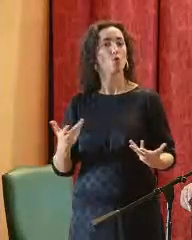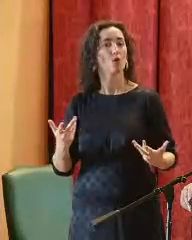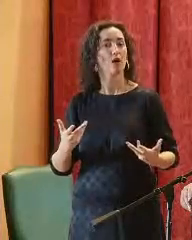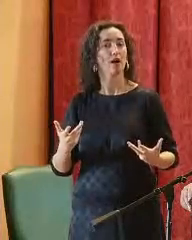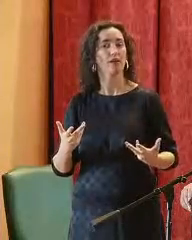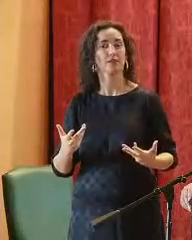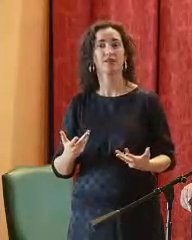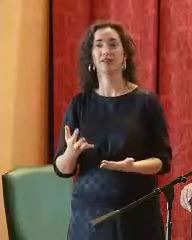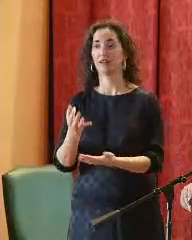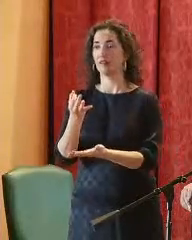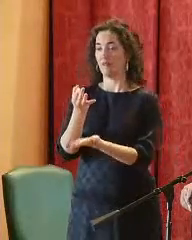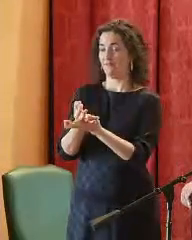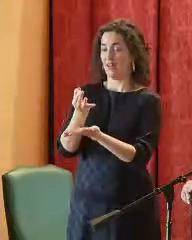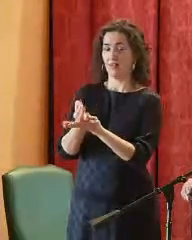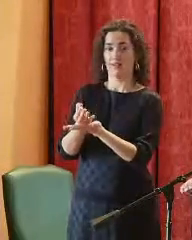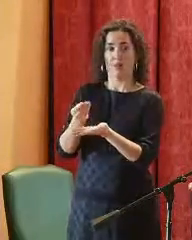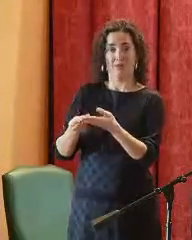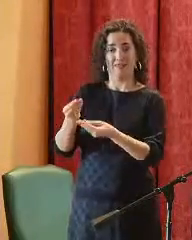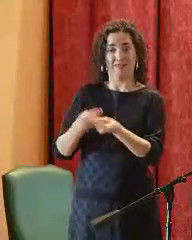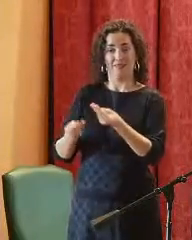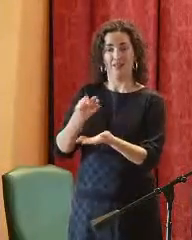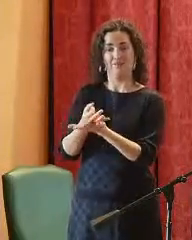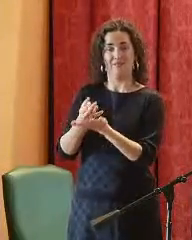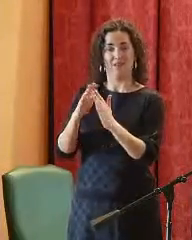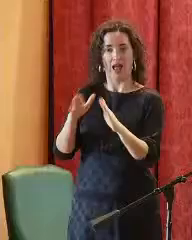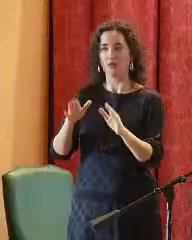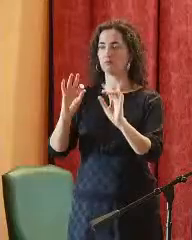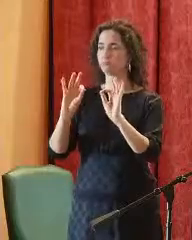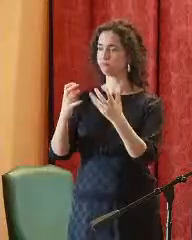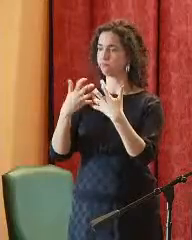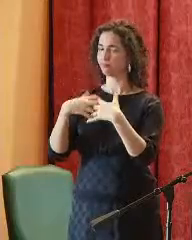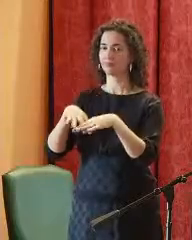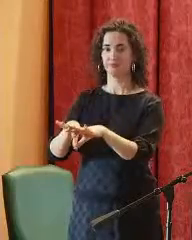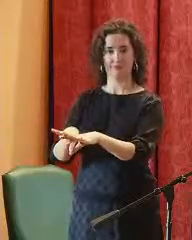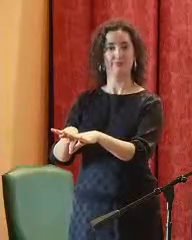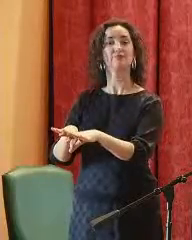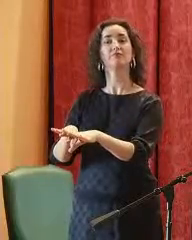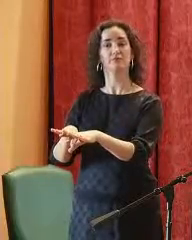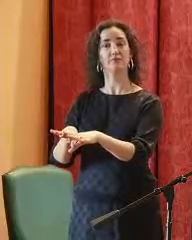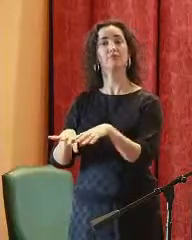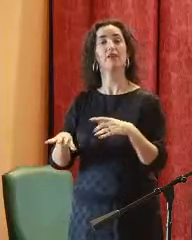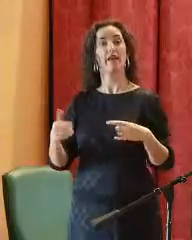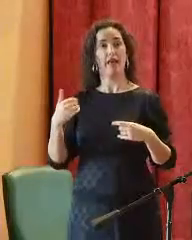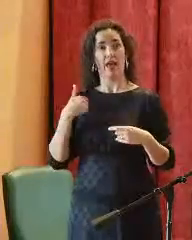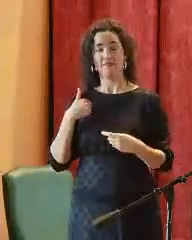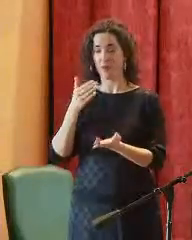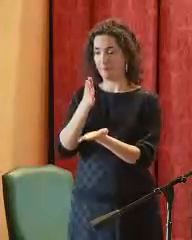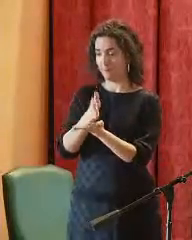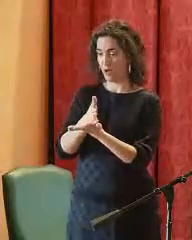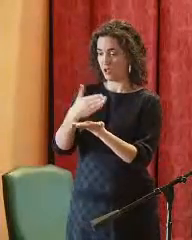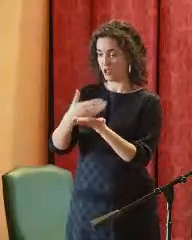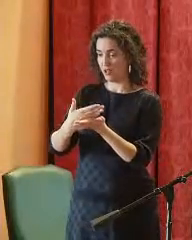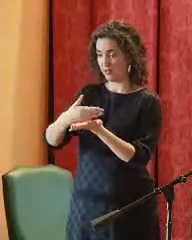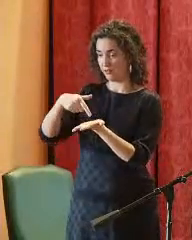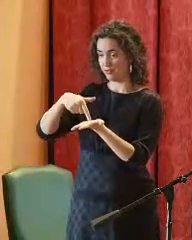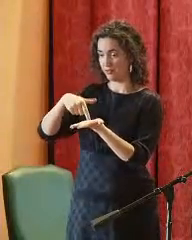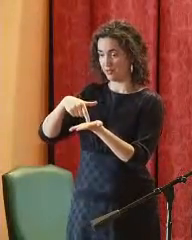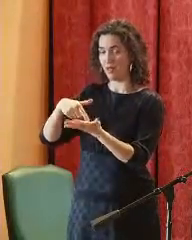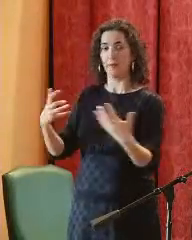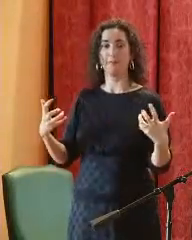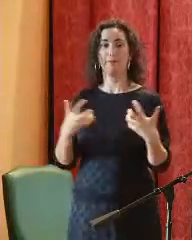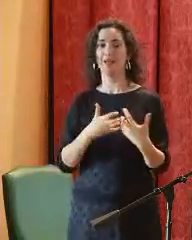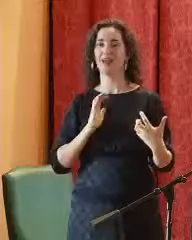our fiscal house in order and actually having a budget that reflects our